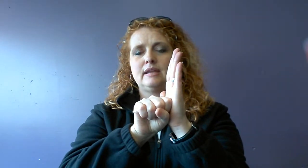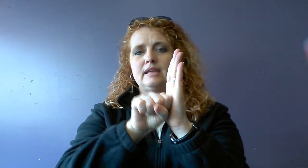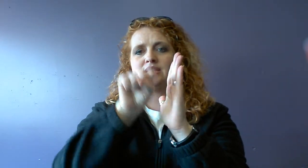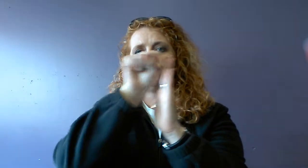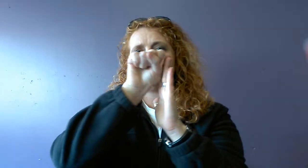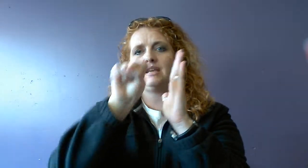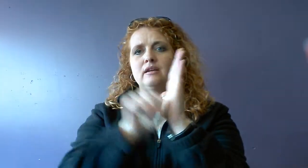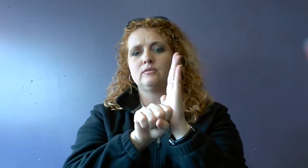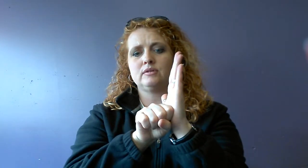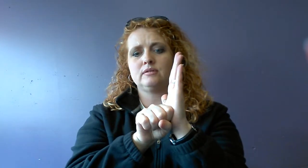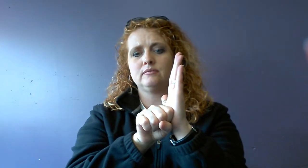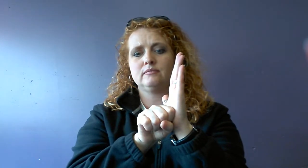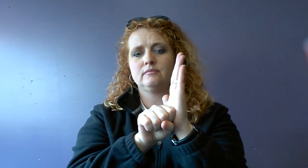S facing out.